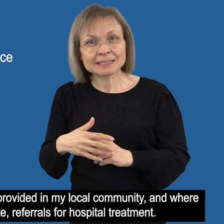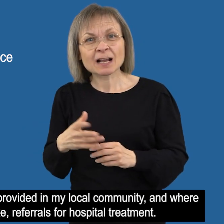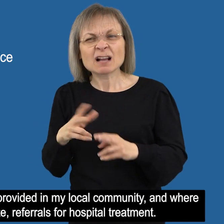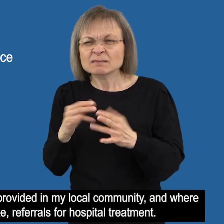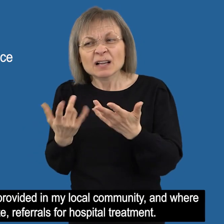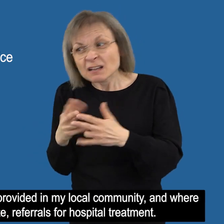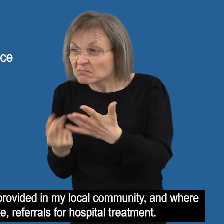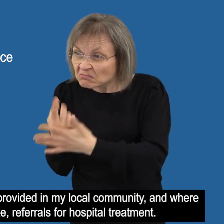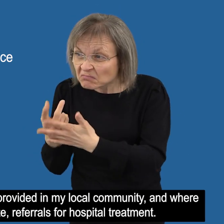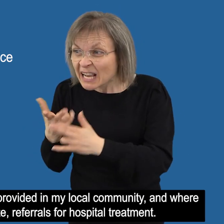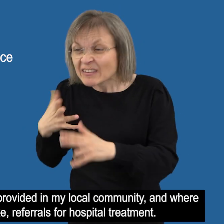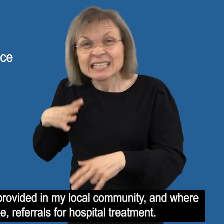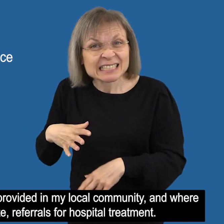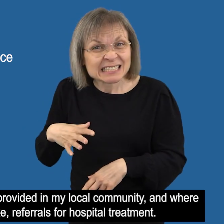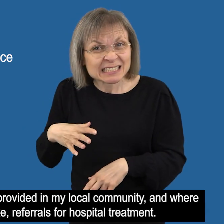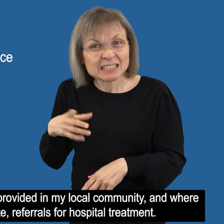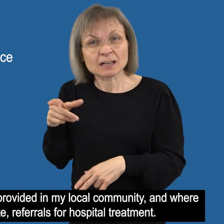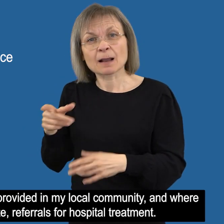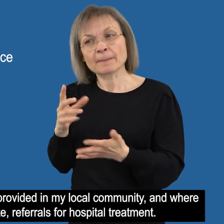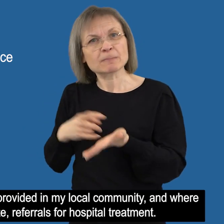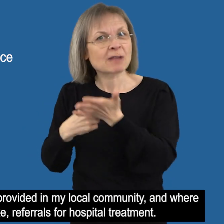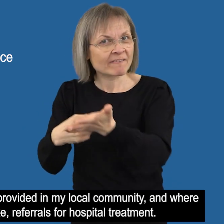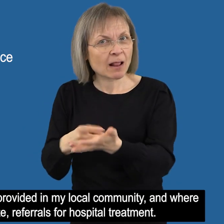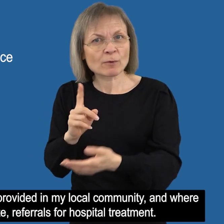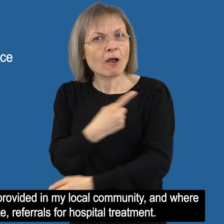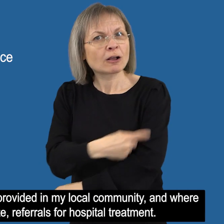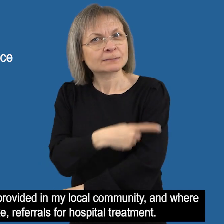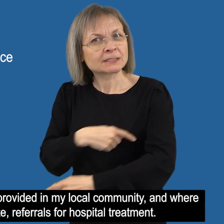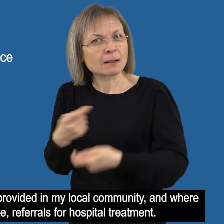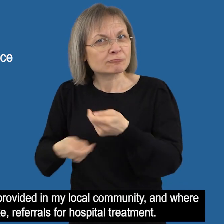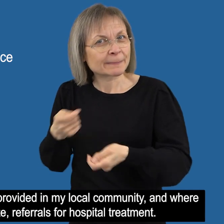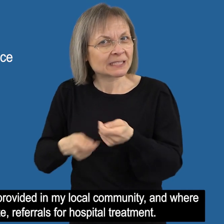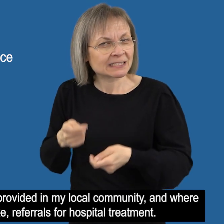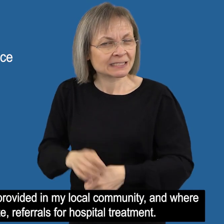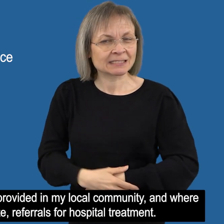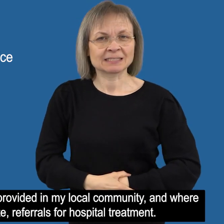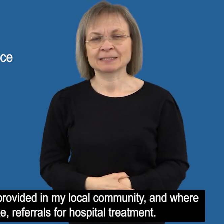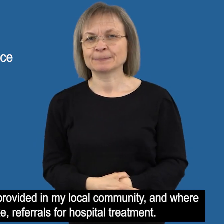services provided in my local community and, where appropriate, referrals for hospital treatment.